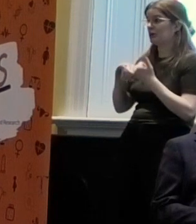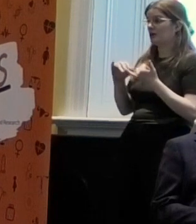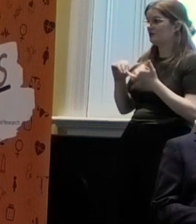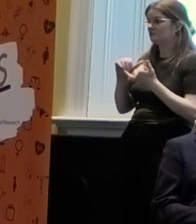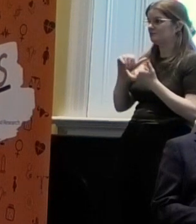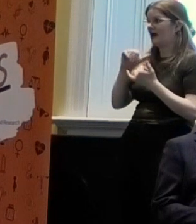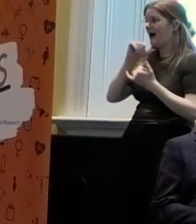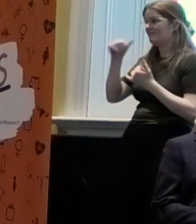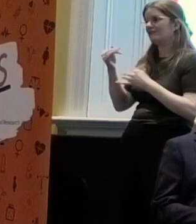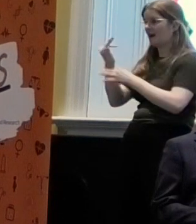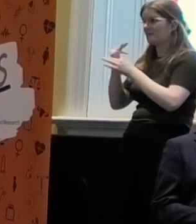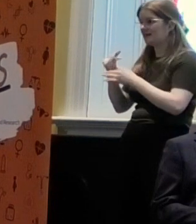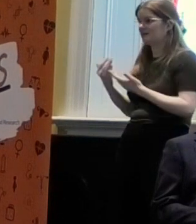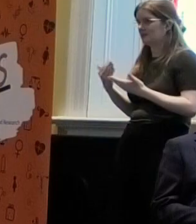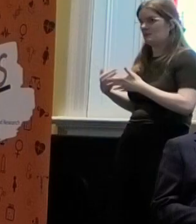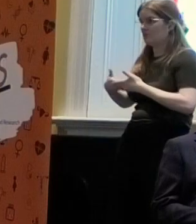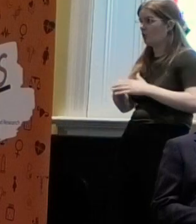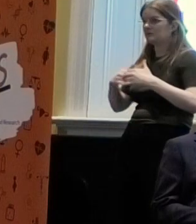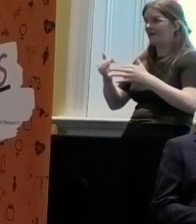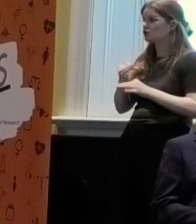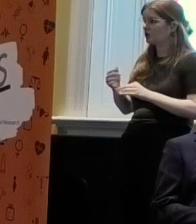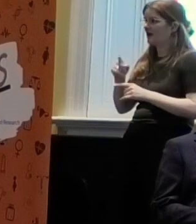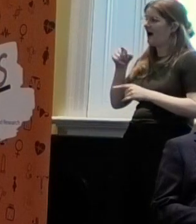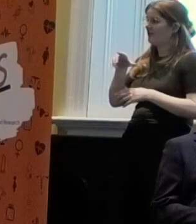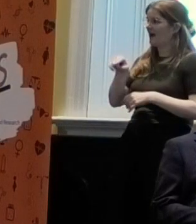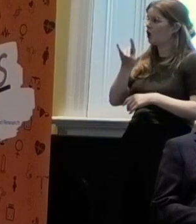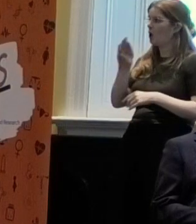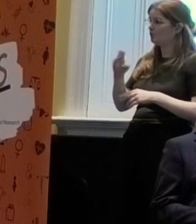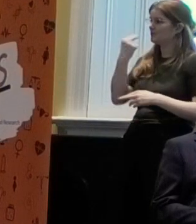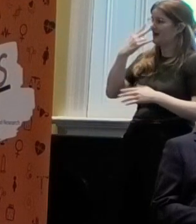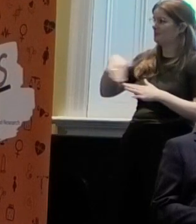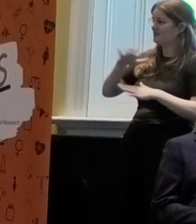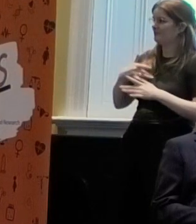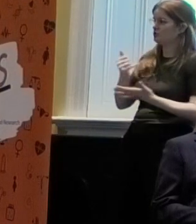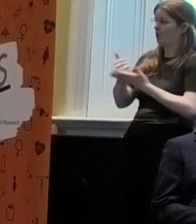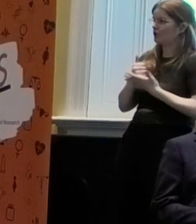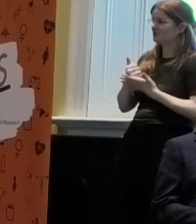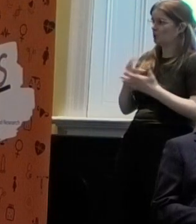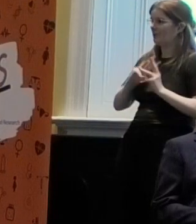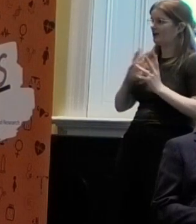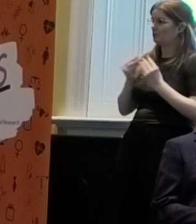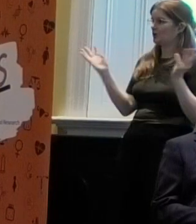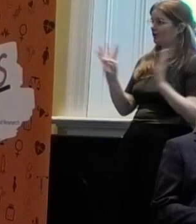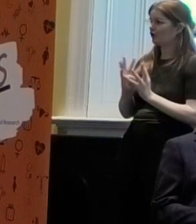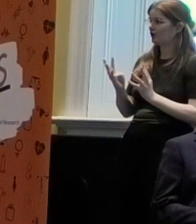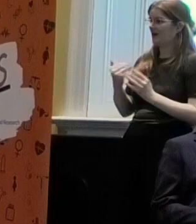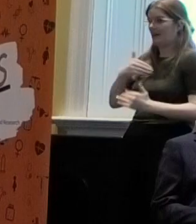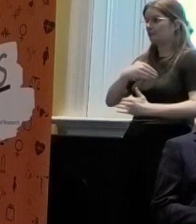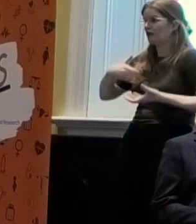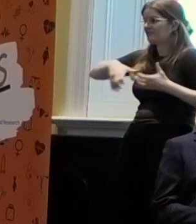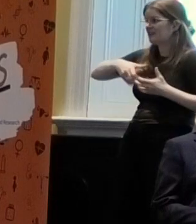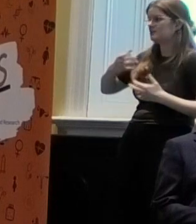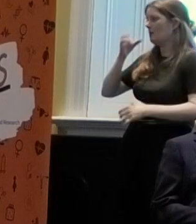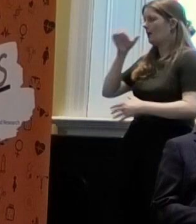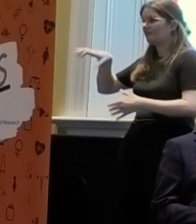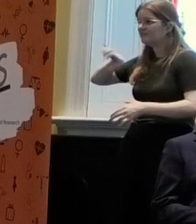an extended family around, that actually it was a source of support with regard to either breastfeeding or bottle